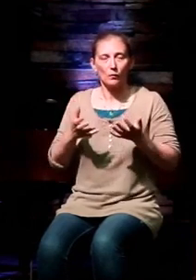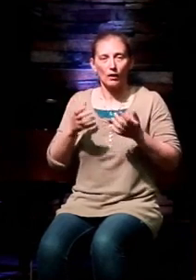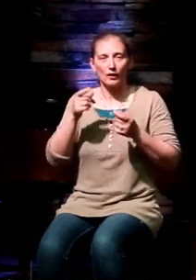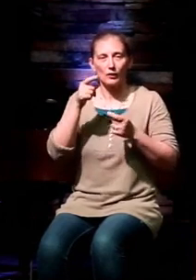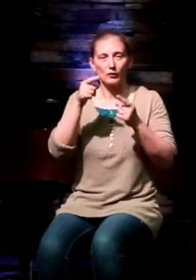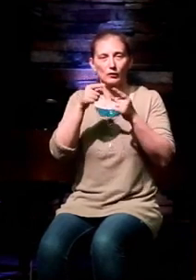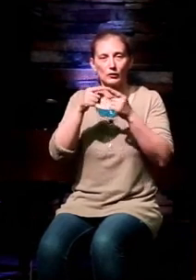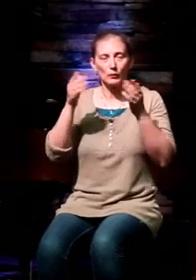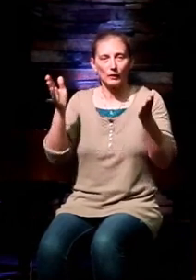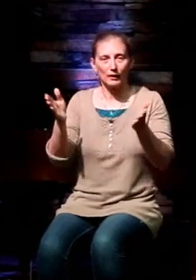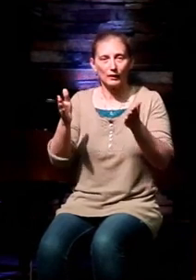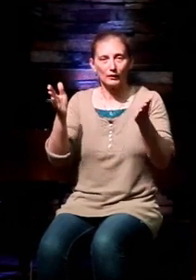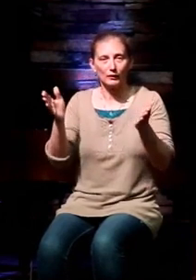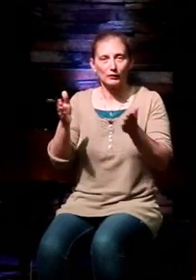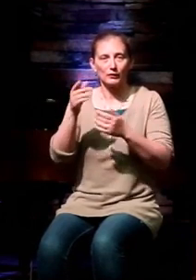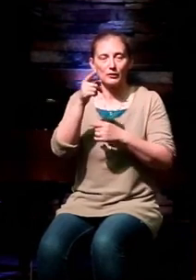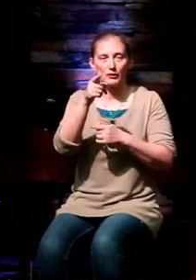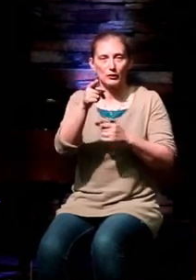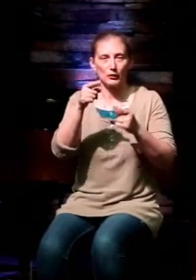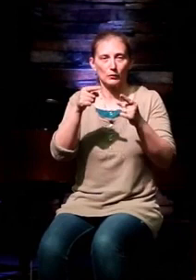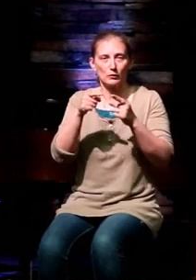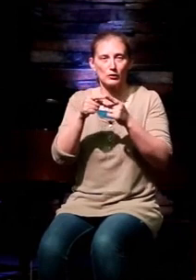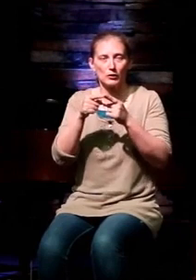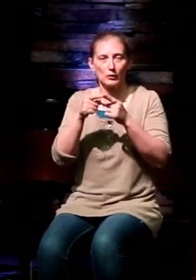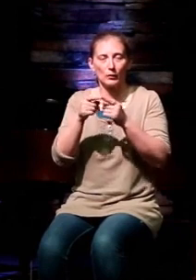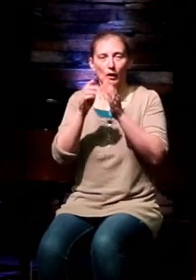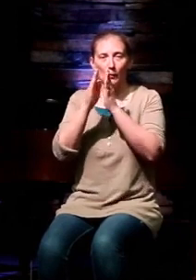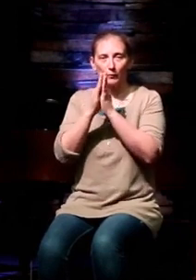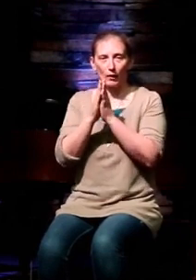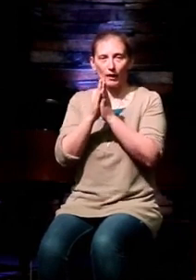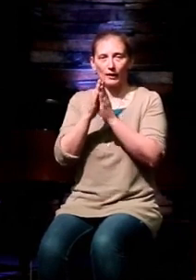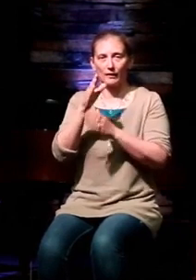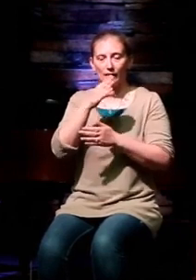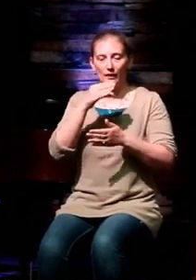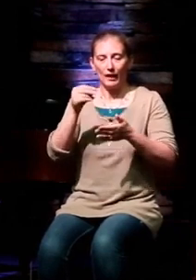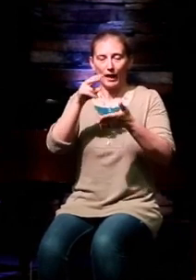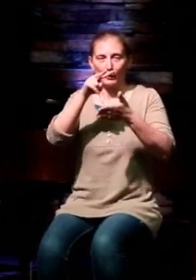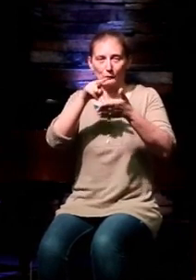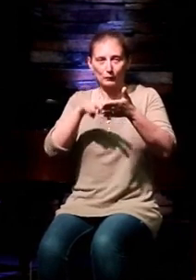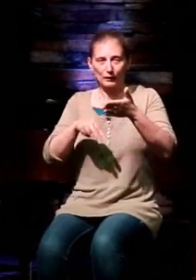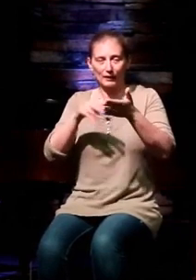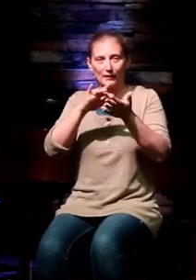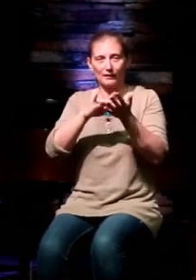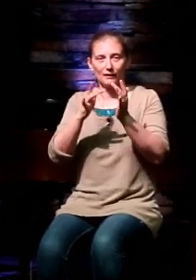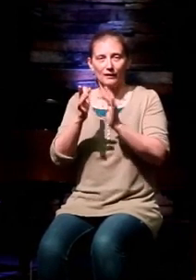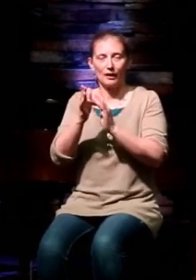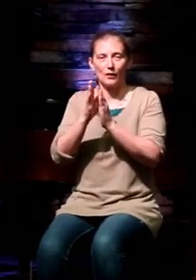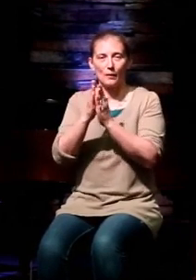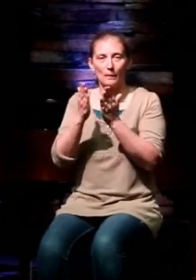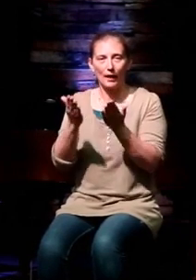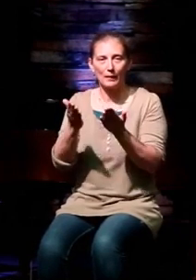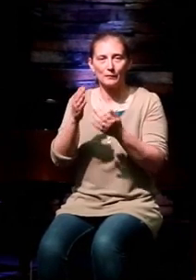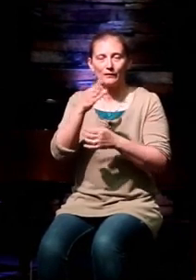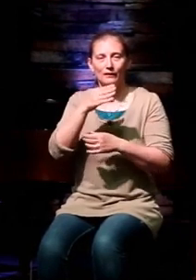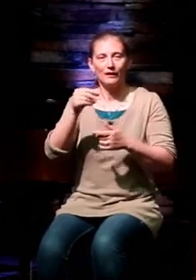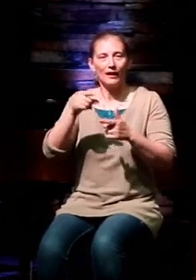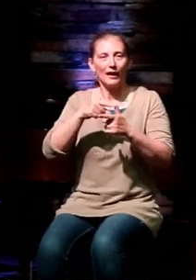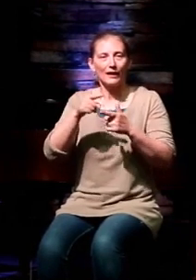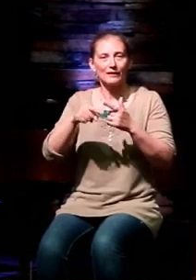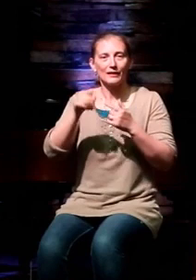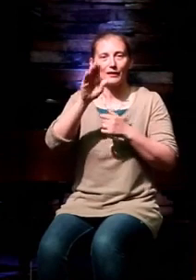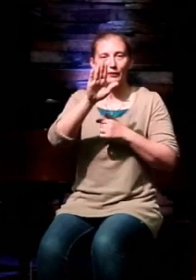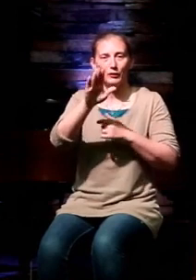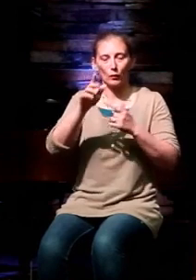You are actually feeding your spirit. And all of a sudden, your whole world, your relationships, everything else will start to change.